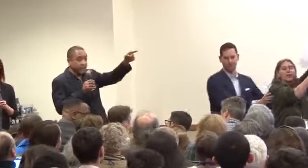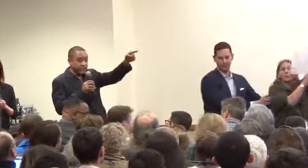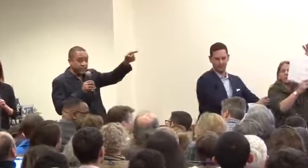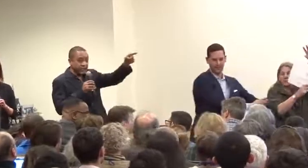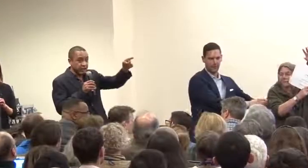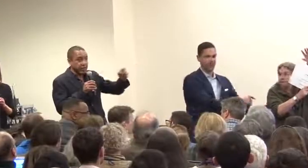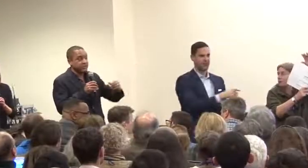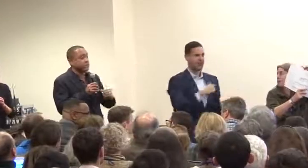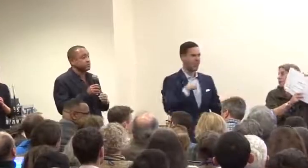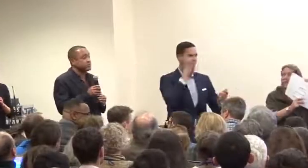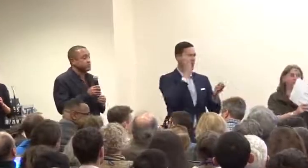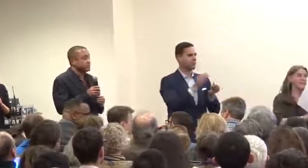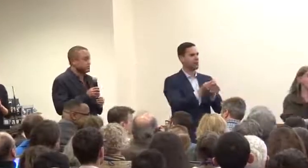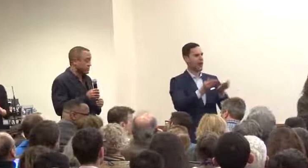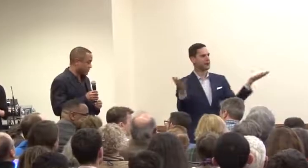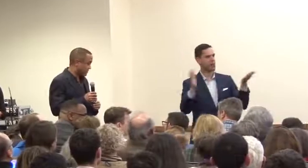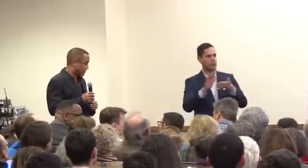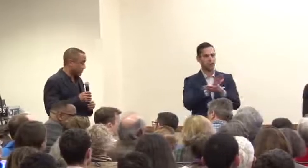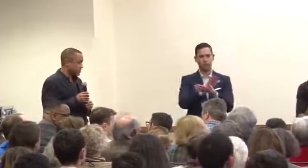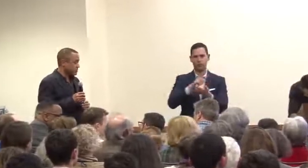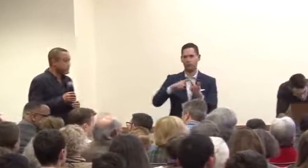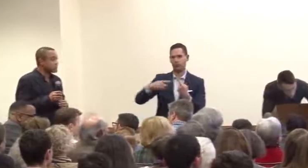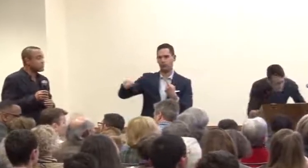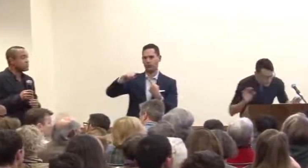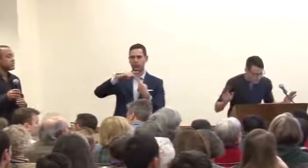She's passing it out.